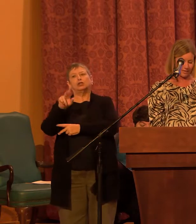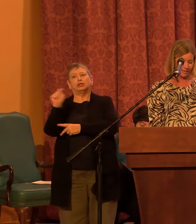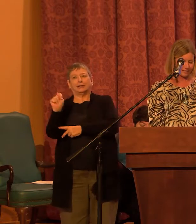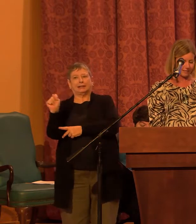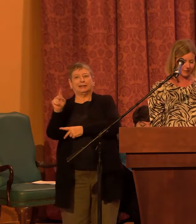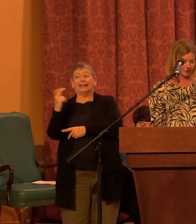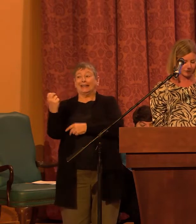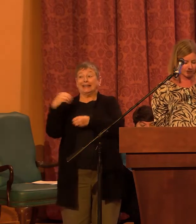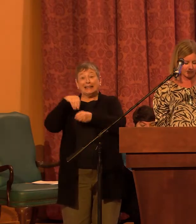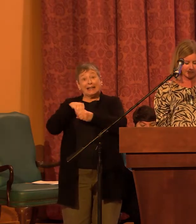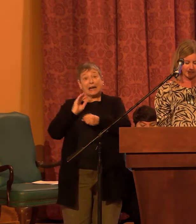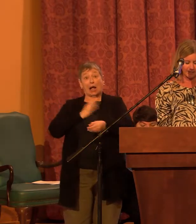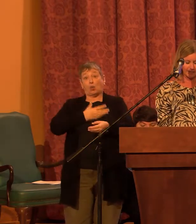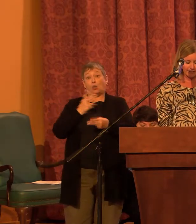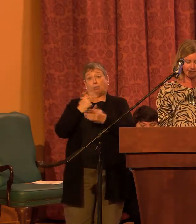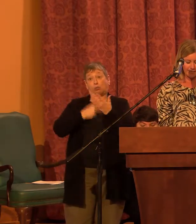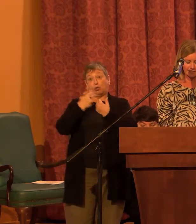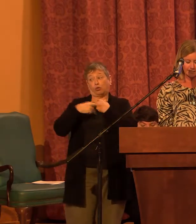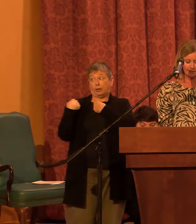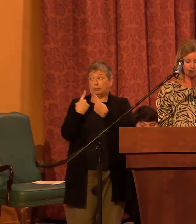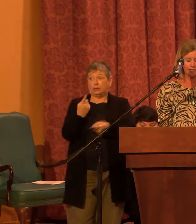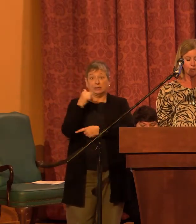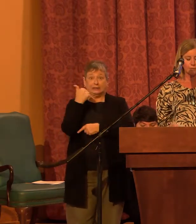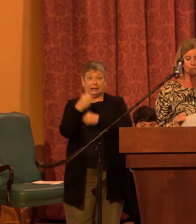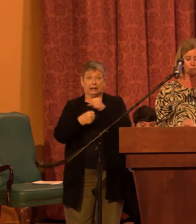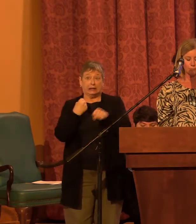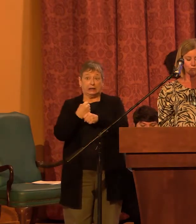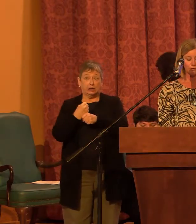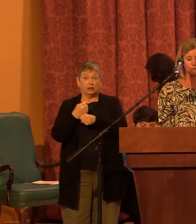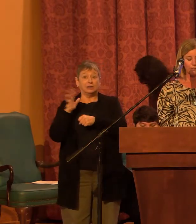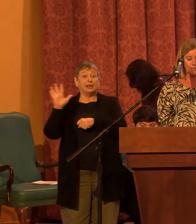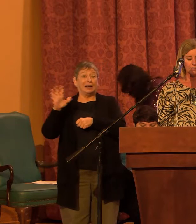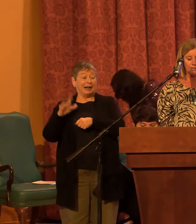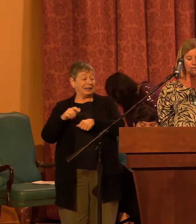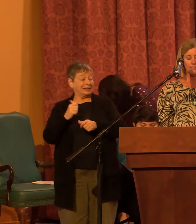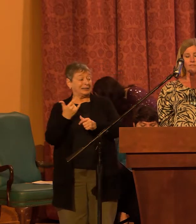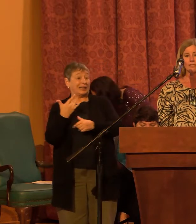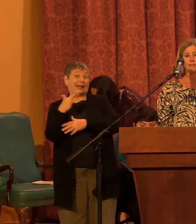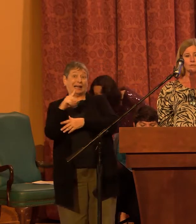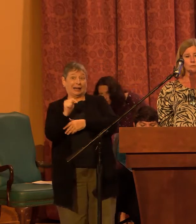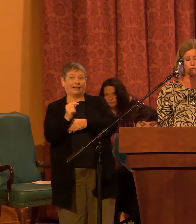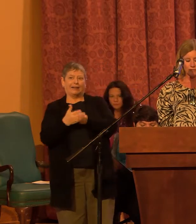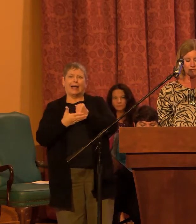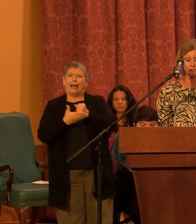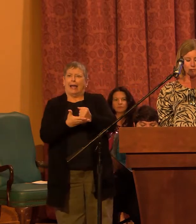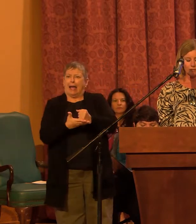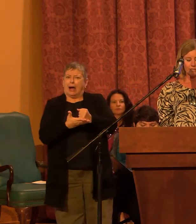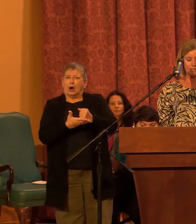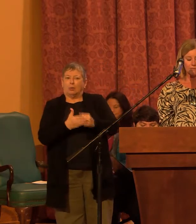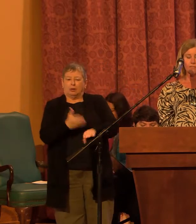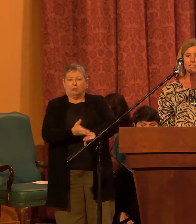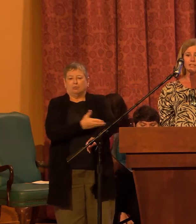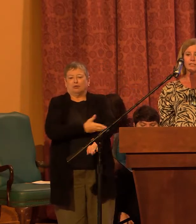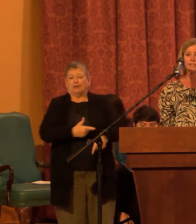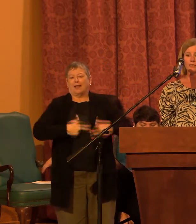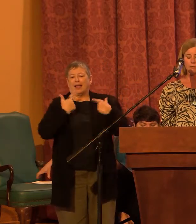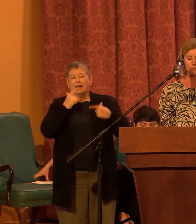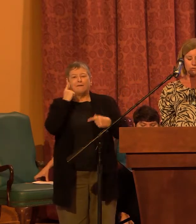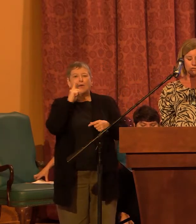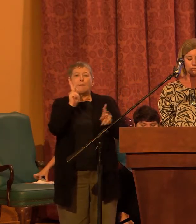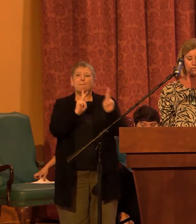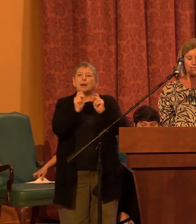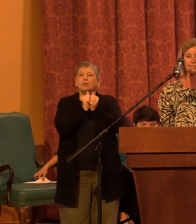program for 10 years, and he has a gift that helps improve the lives of individuals with disabilities,